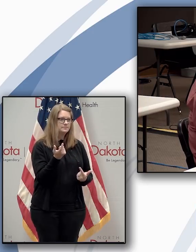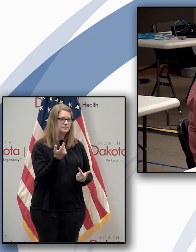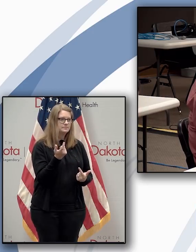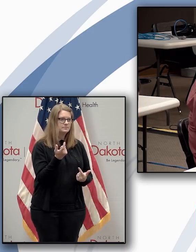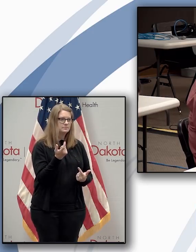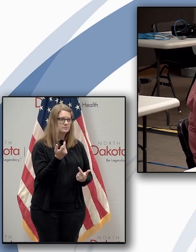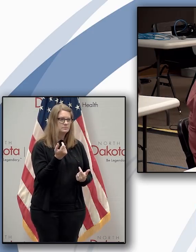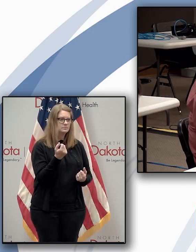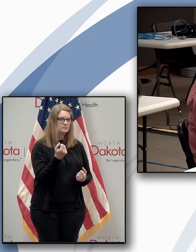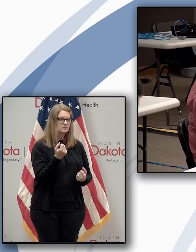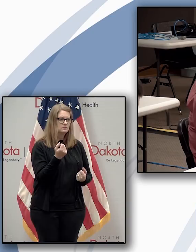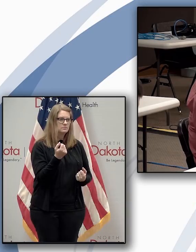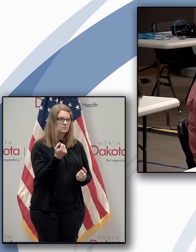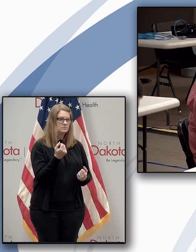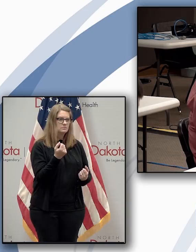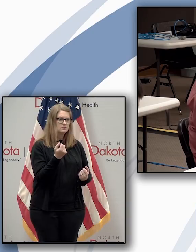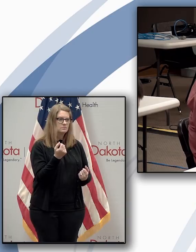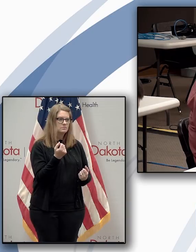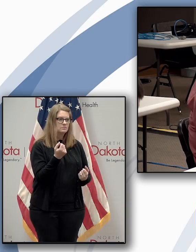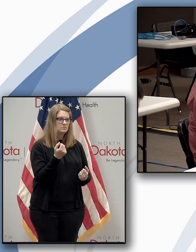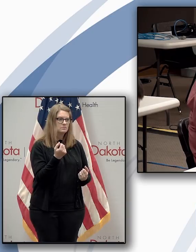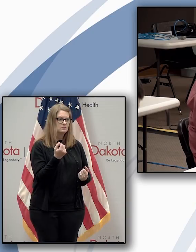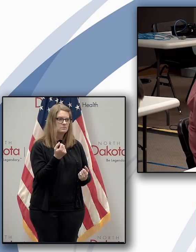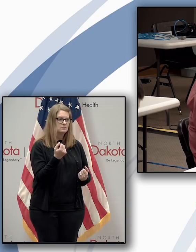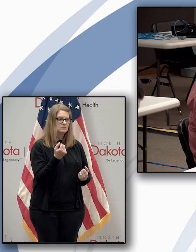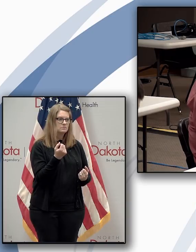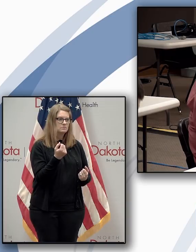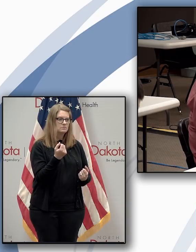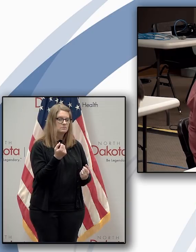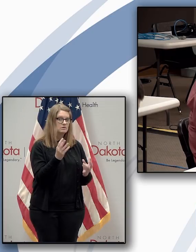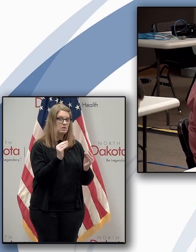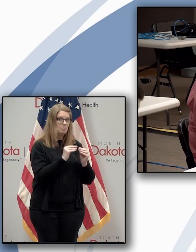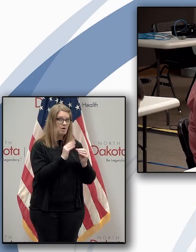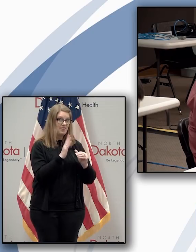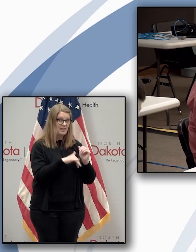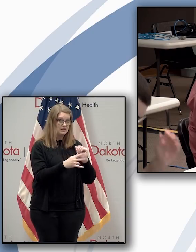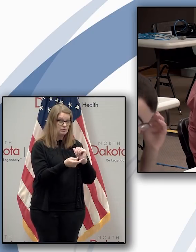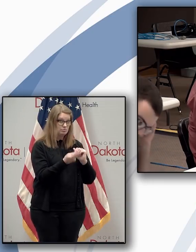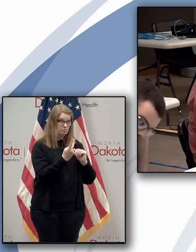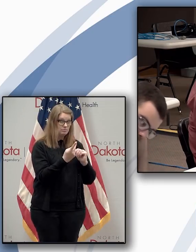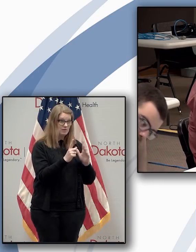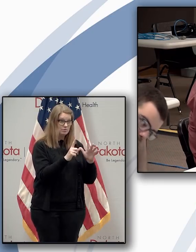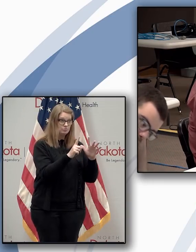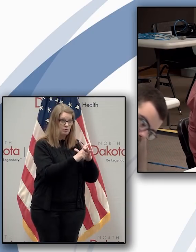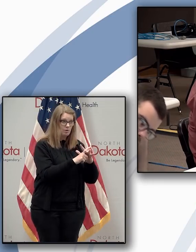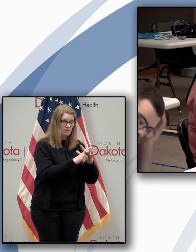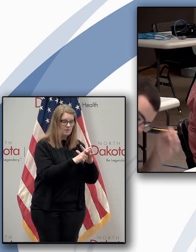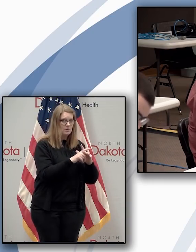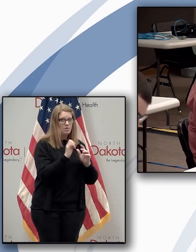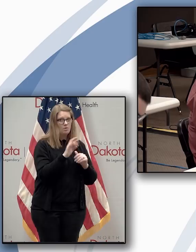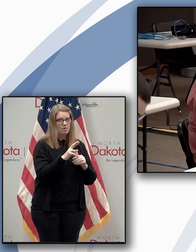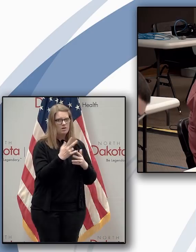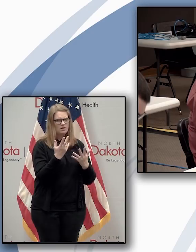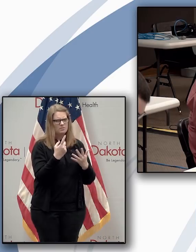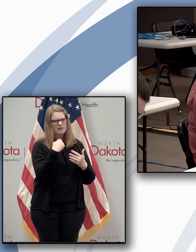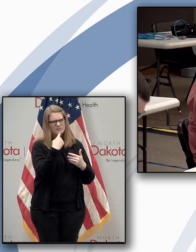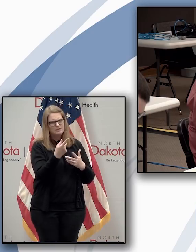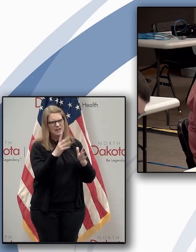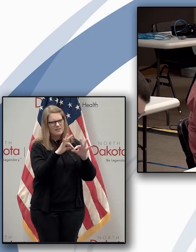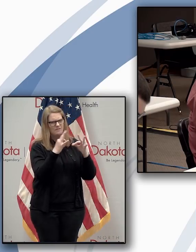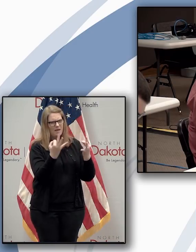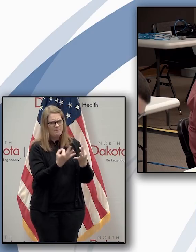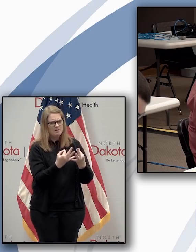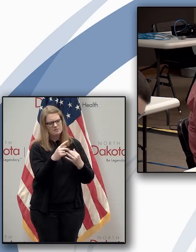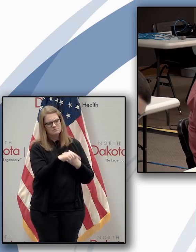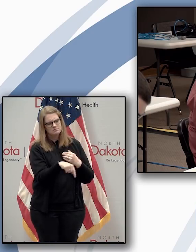are there more than 2 that are coming? And what can you say to the families of those